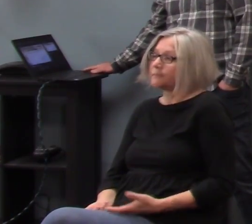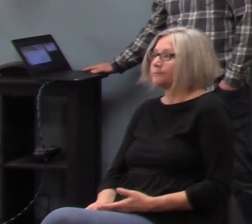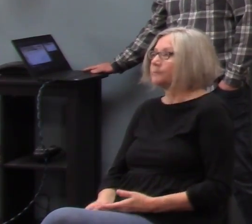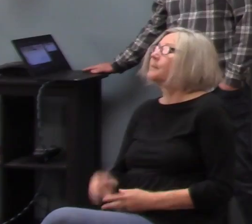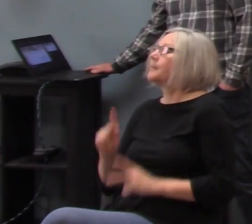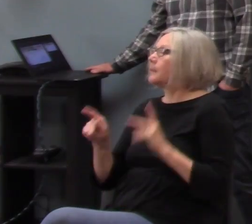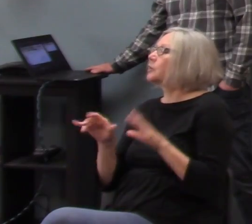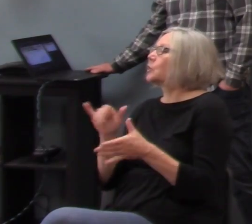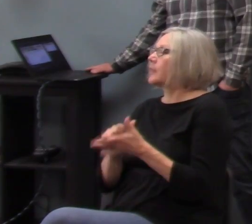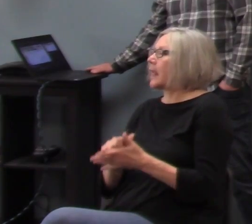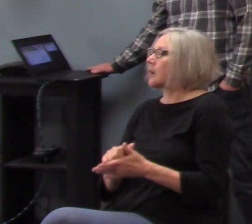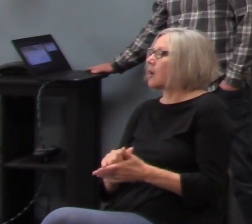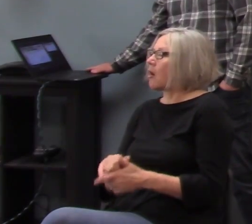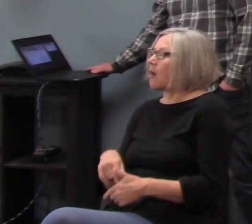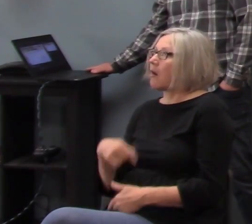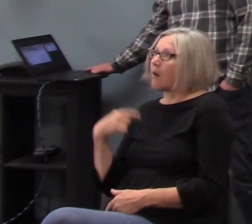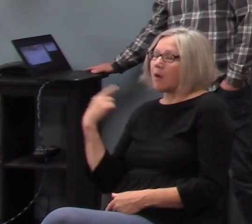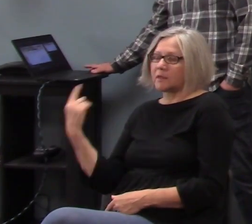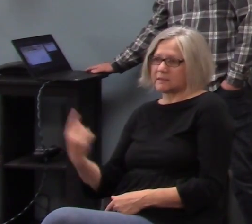People do it all the time.